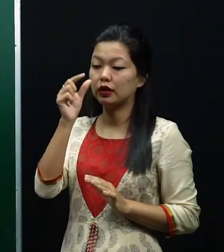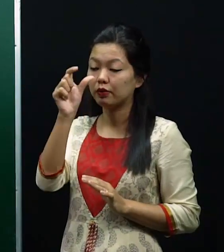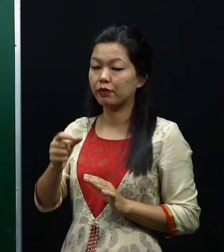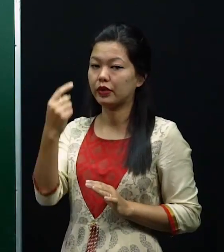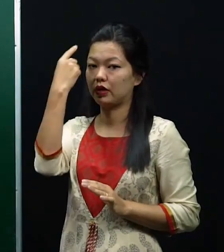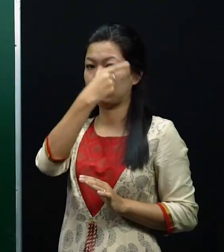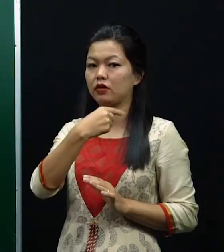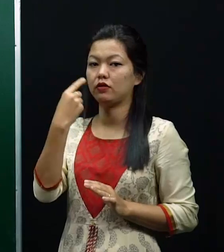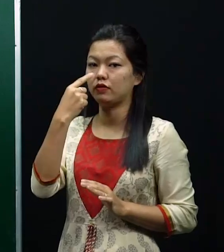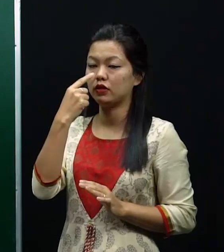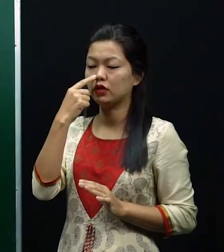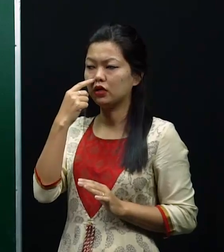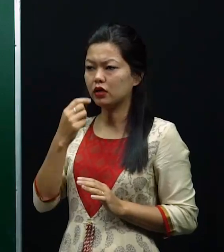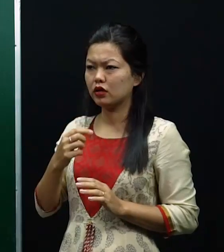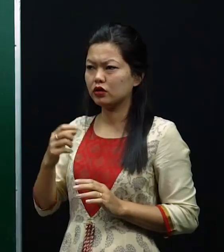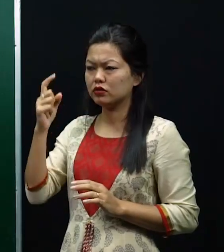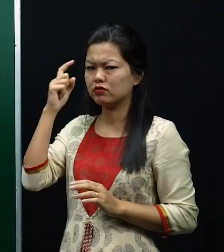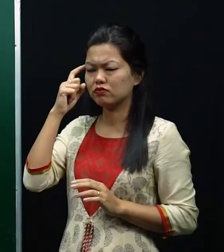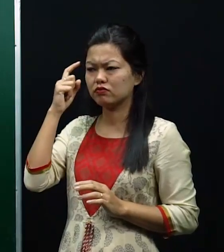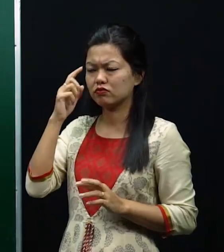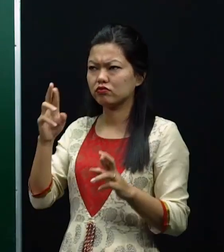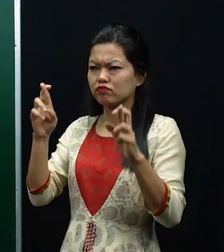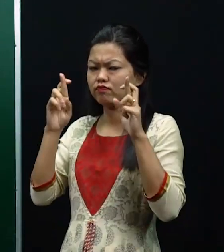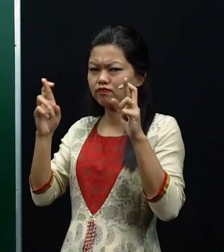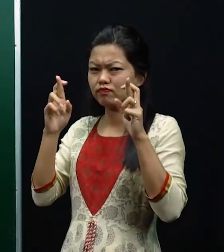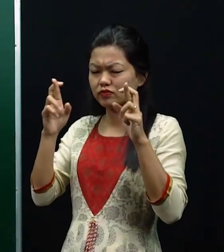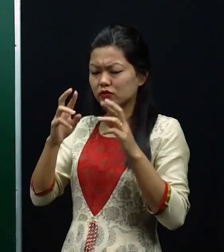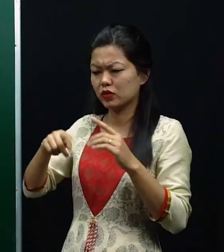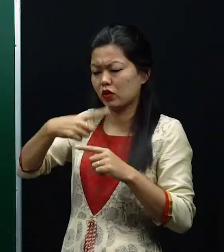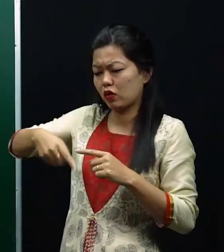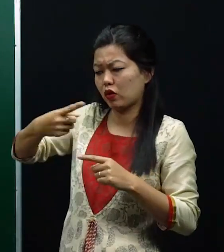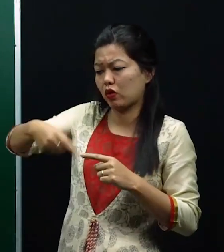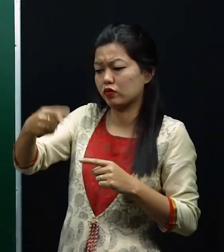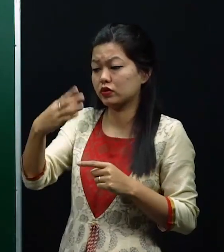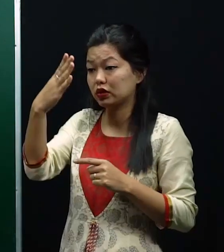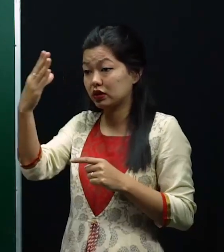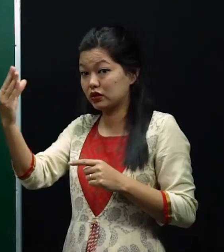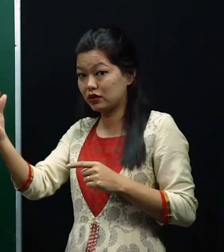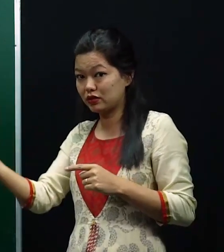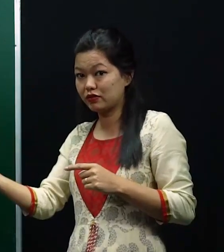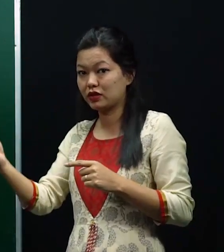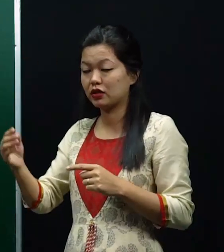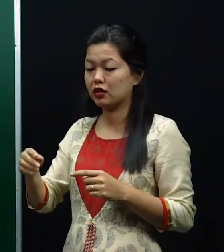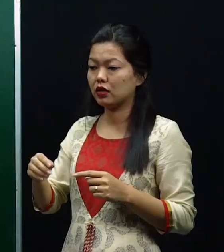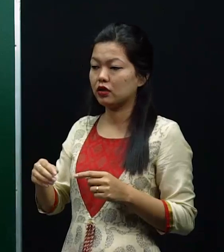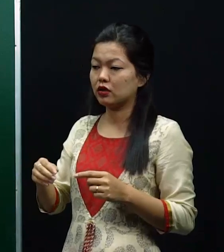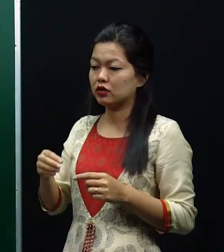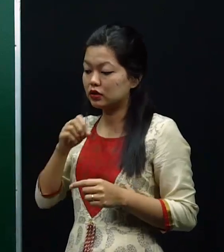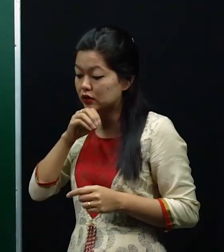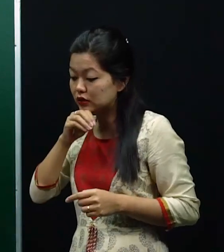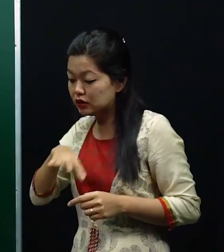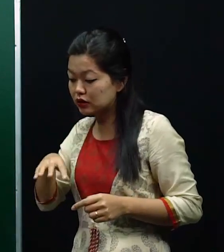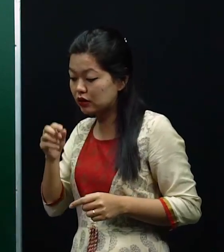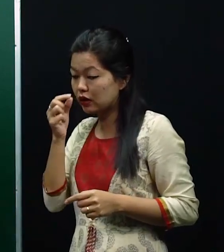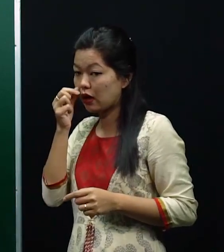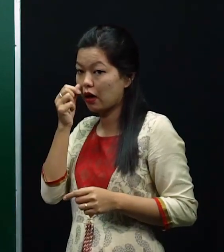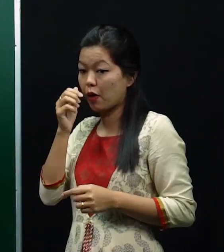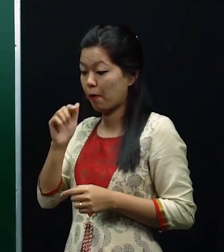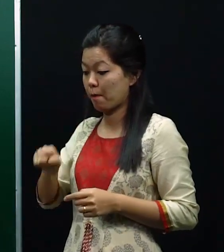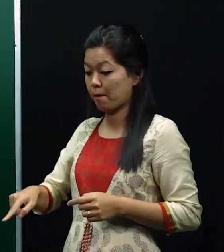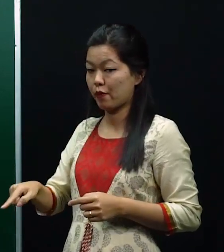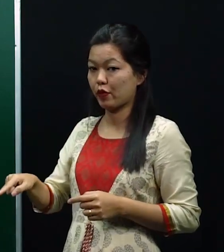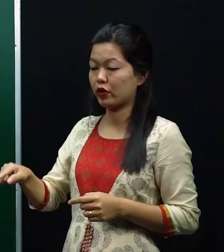belief that he will surely come and have witness on the stone face. That means a real man that